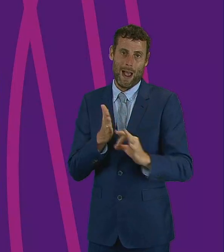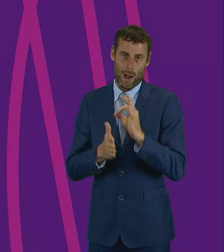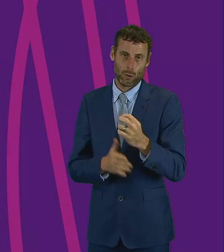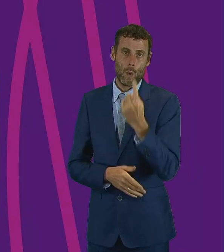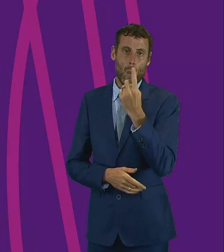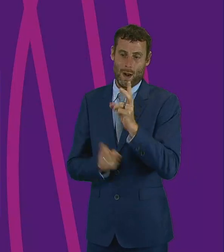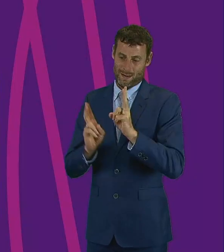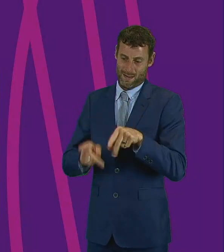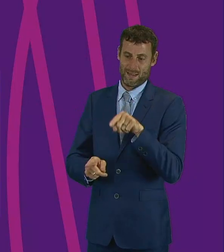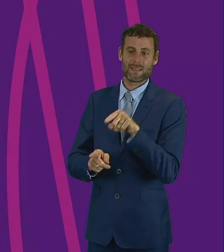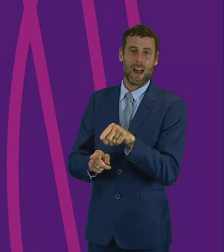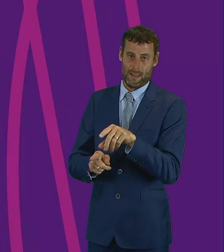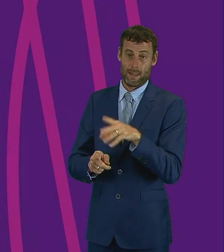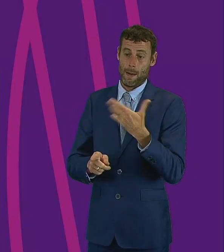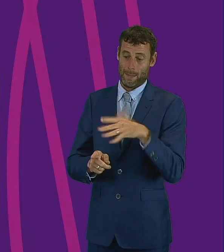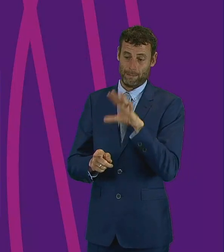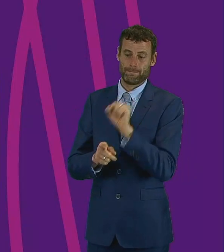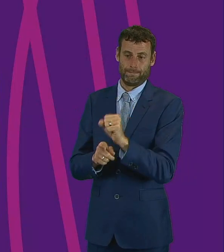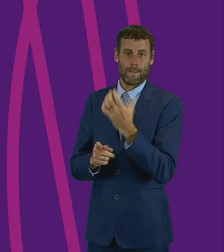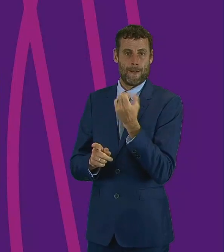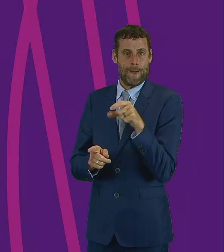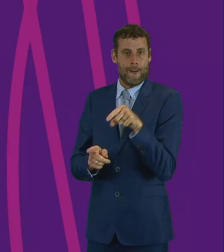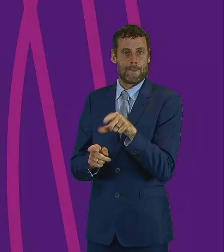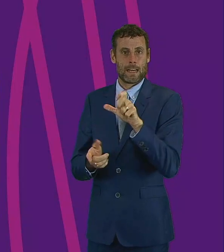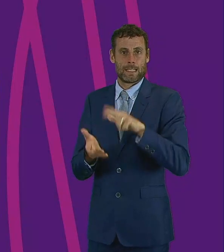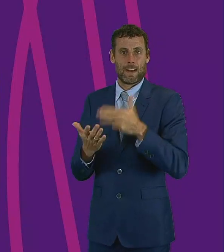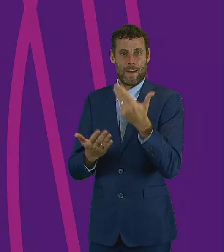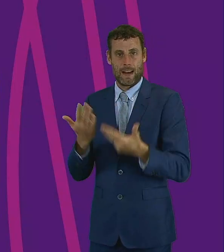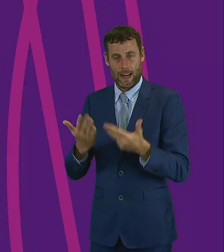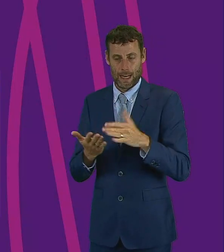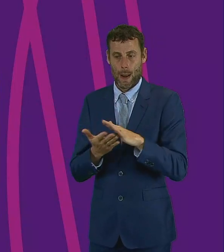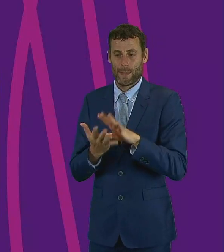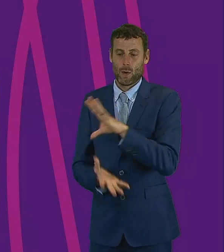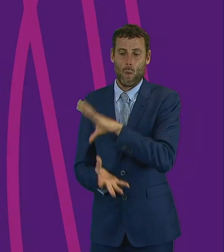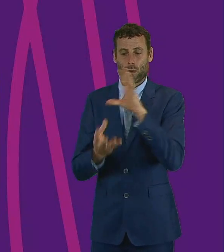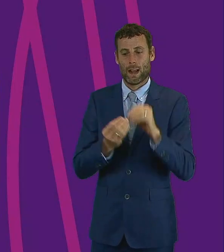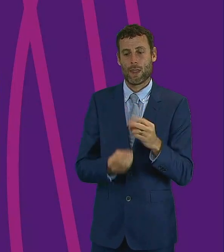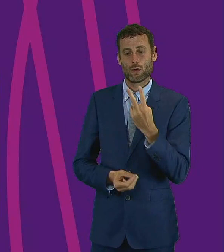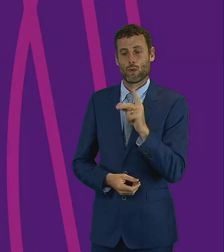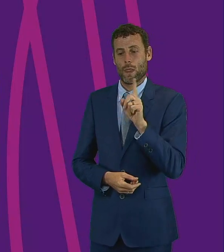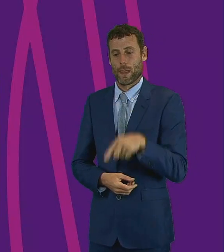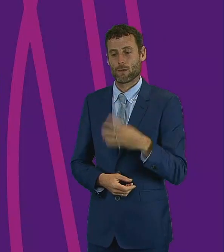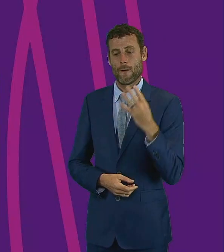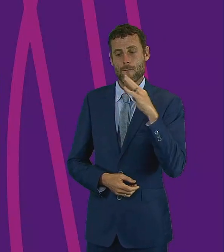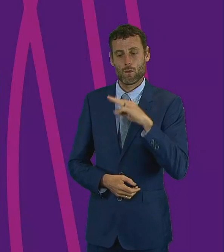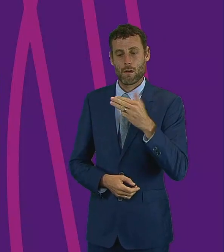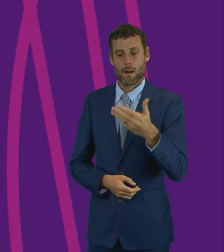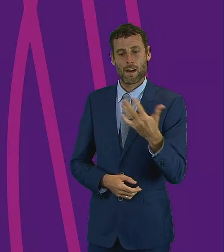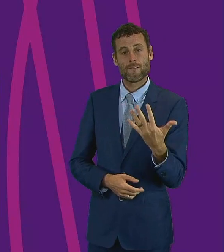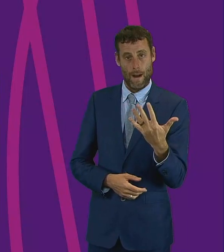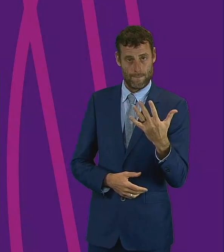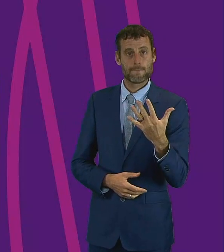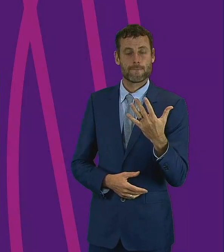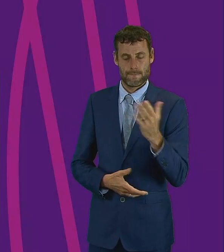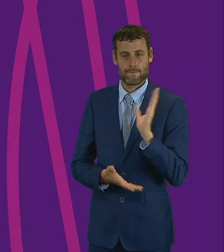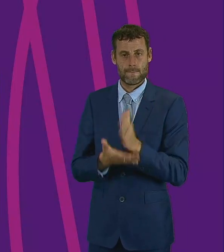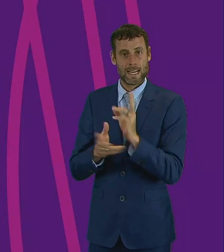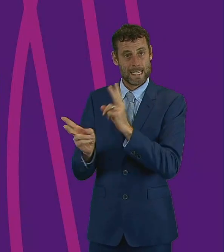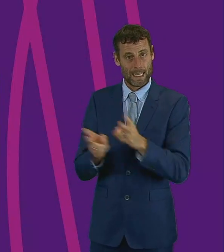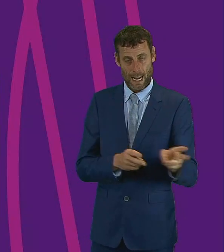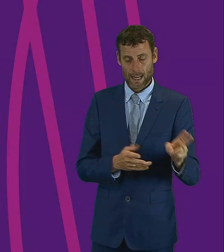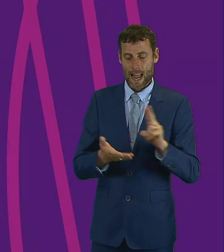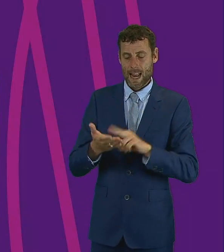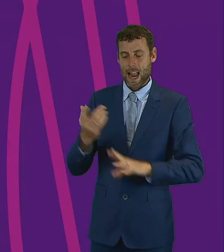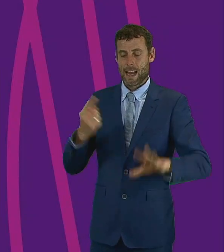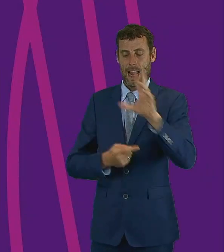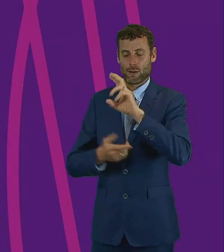of a patient who had tested positive, and the number of deaths under that measurement is now 2,495. In addition, National Records of